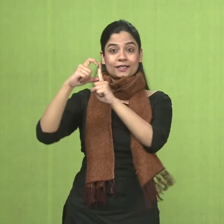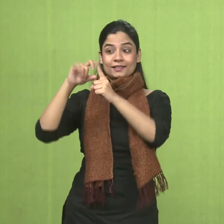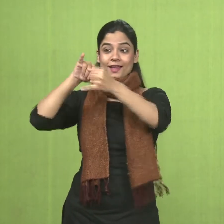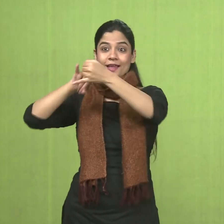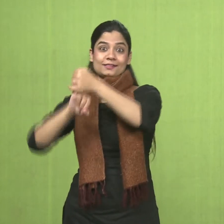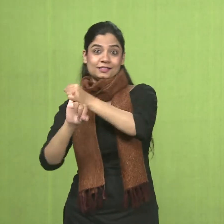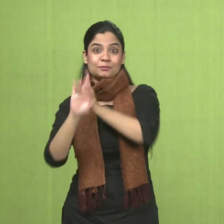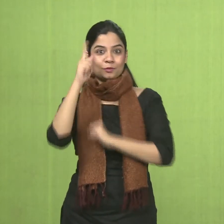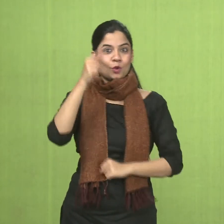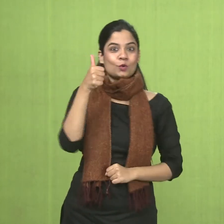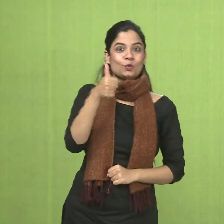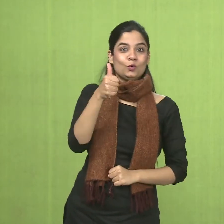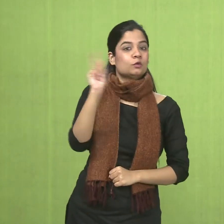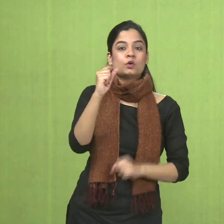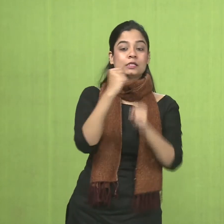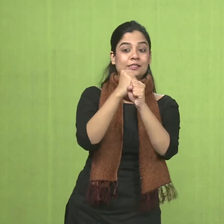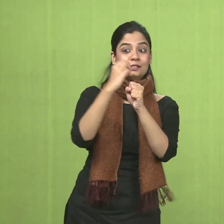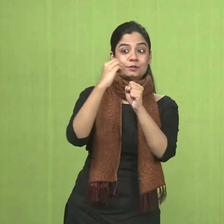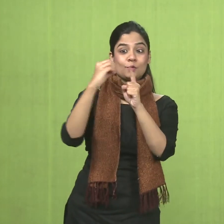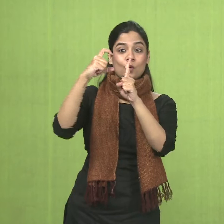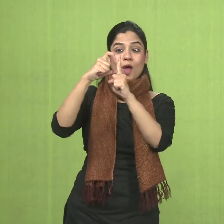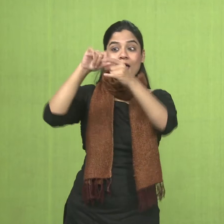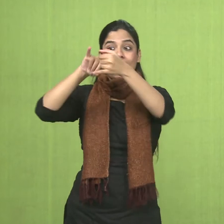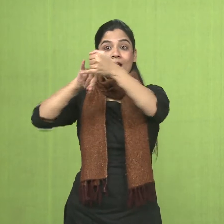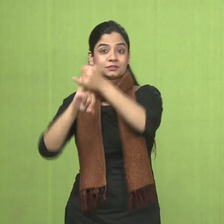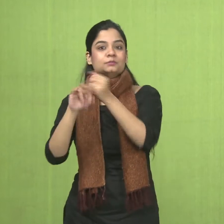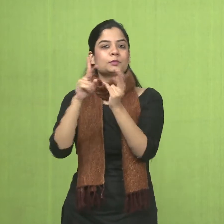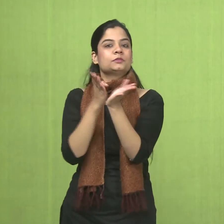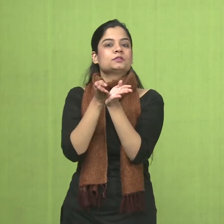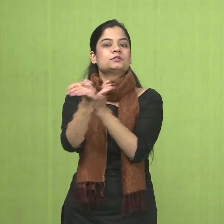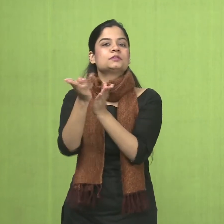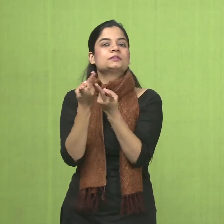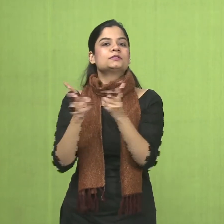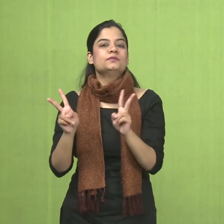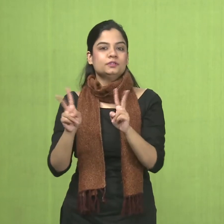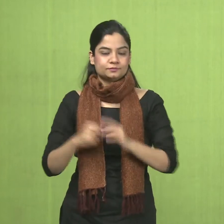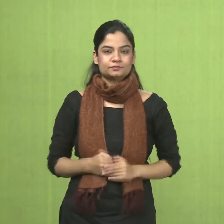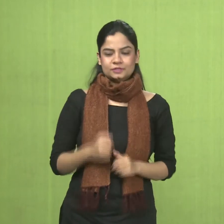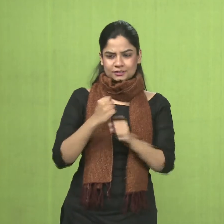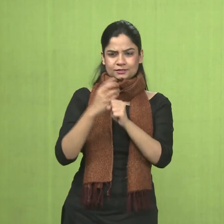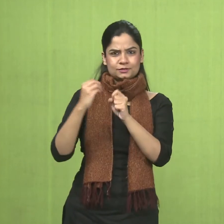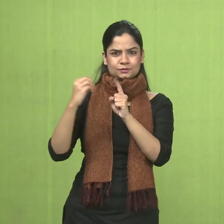anything. Shampoo, soap, laptop, bag, car, all these are called goods.